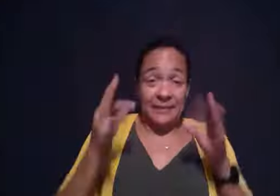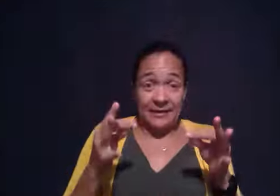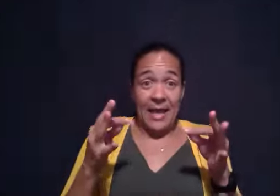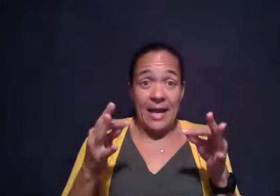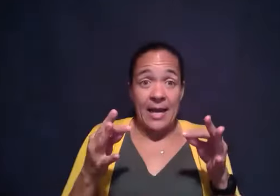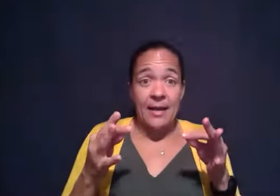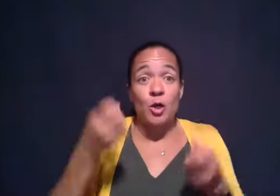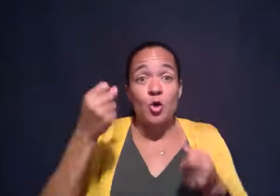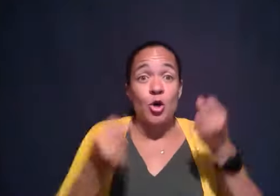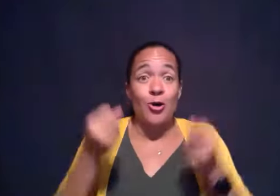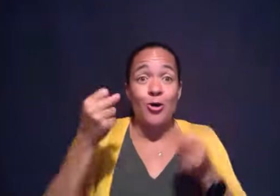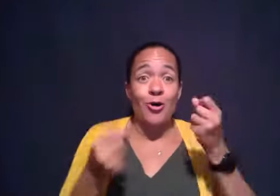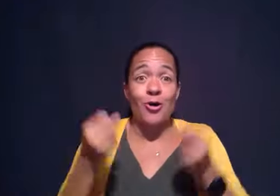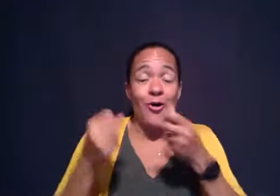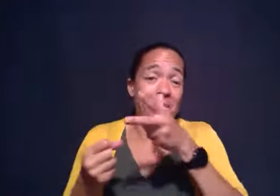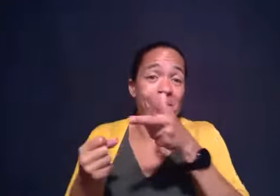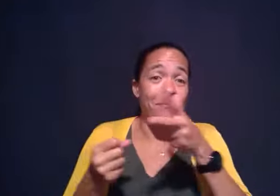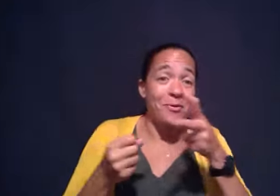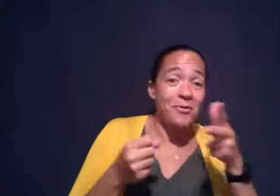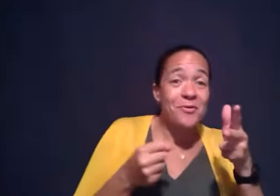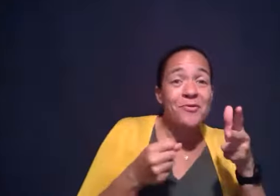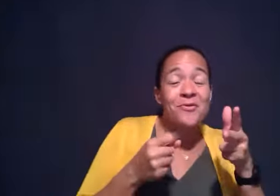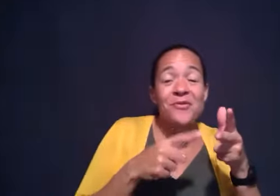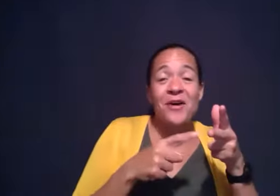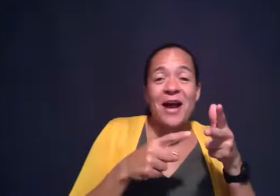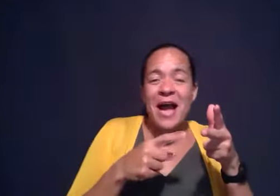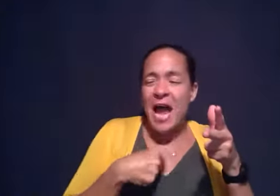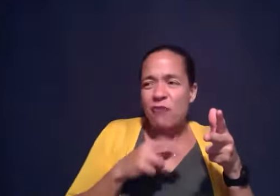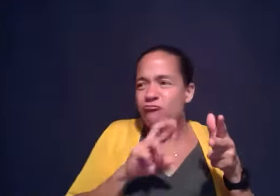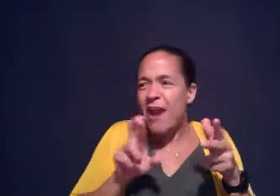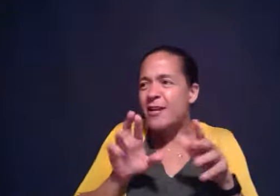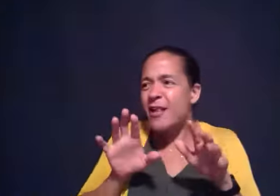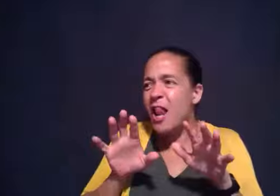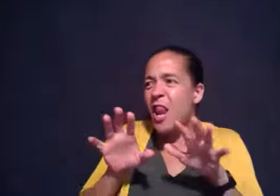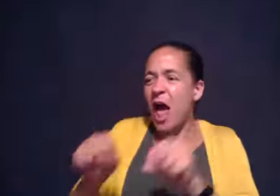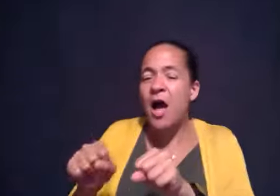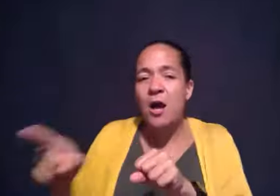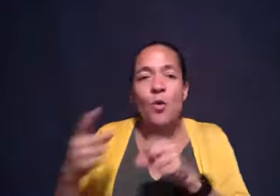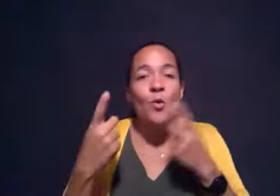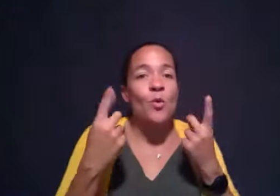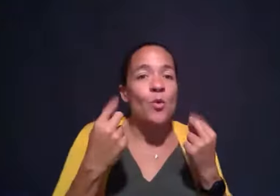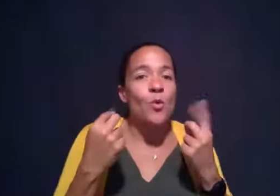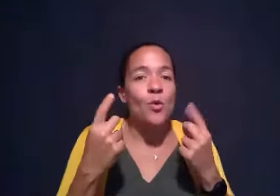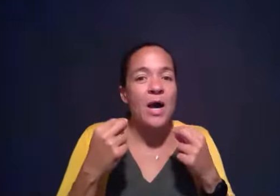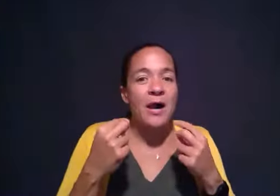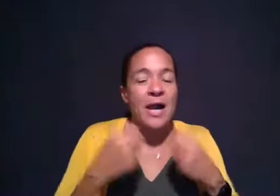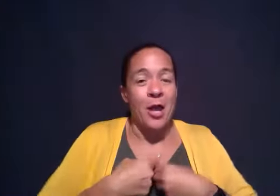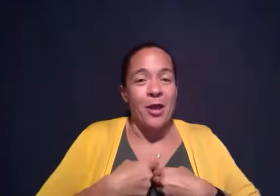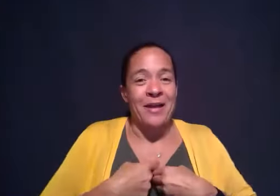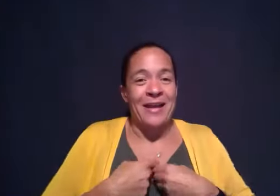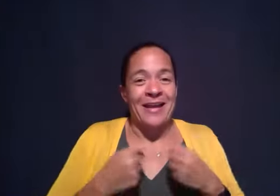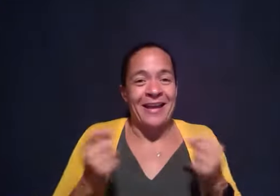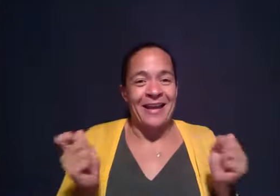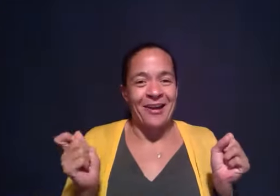and just preparing to pounce. And that's when he comes out of the closet and a pattern